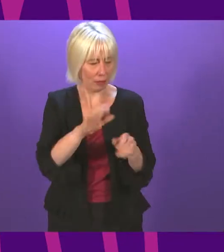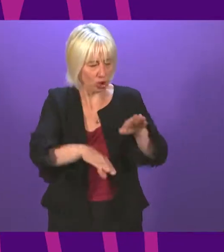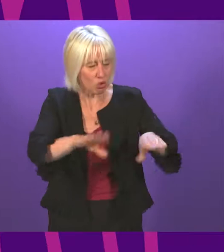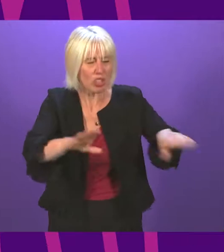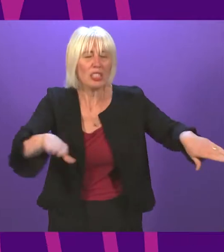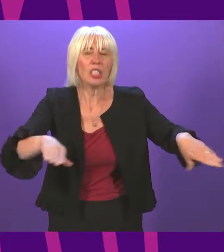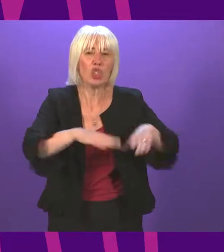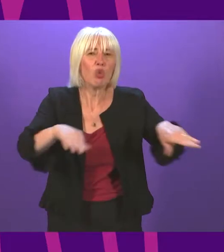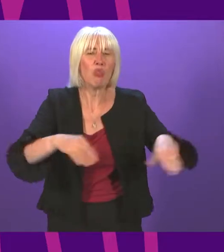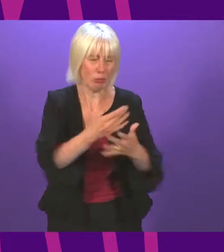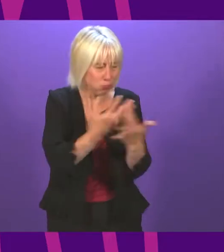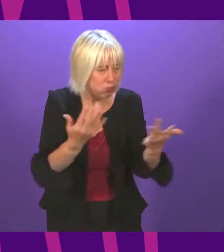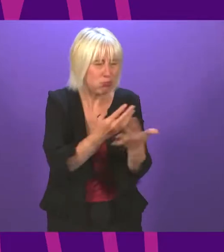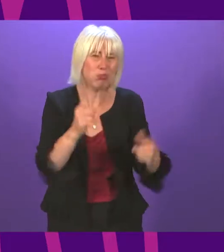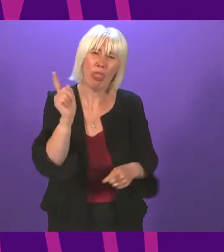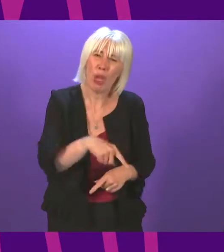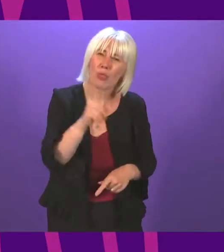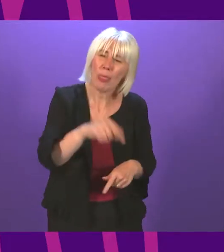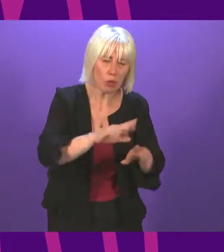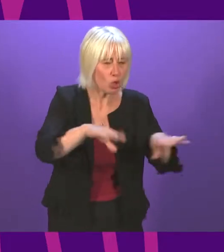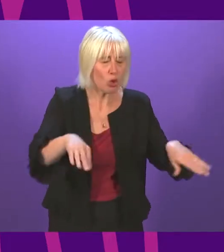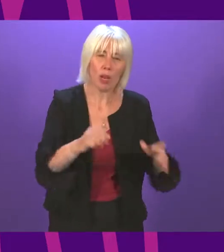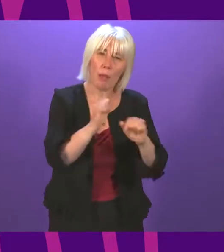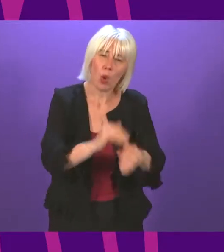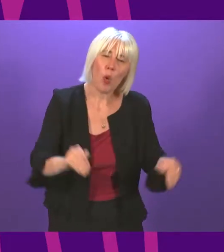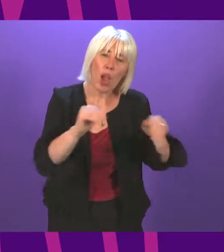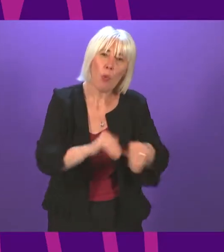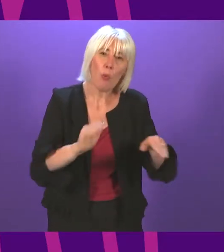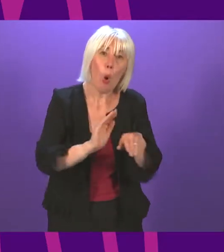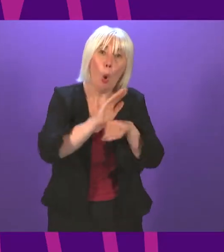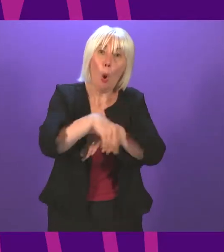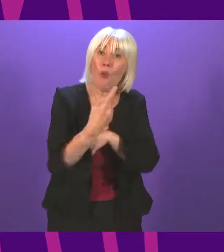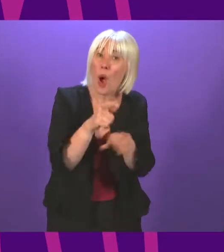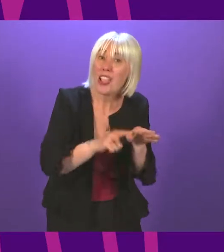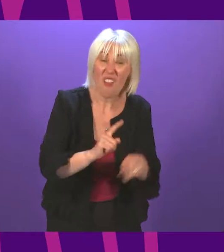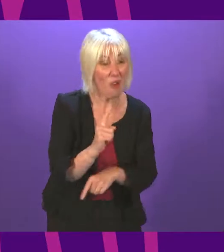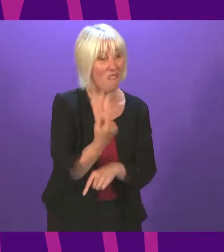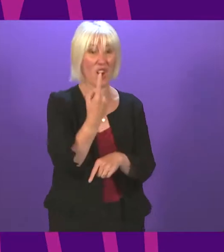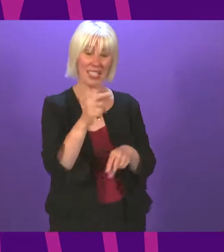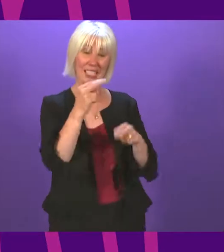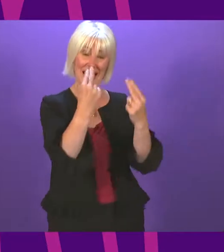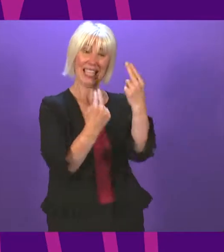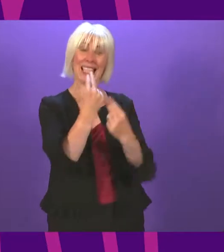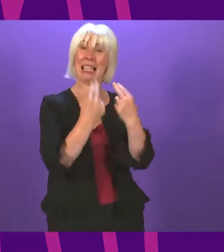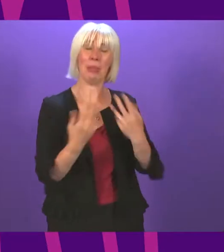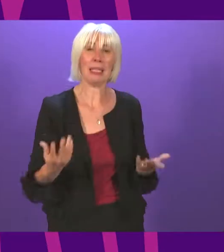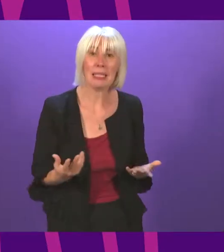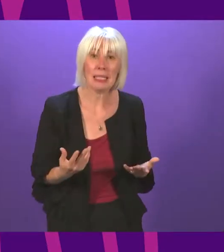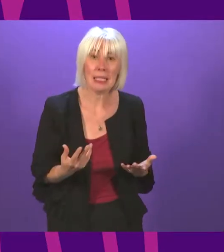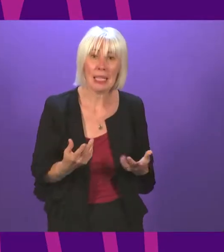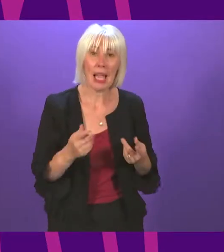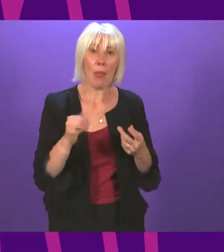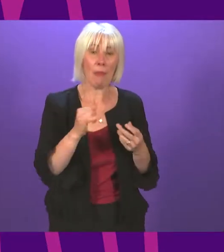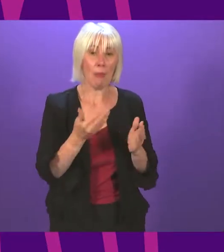of children, literally thousands of children, waiting more than a year for first-line assessment. In some cases, they then join a